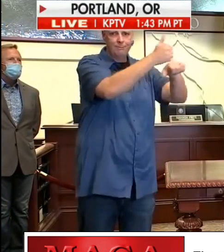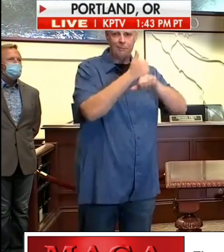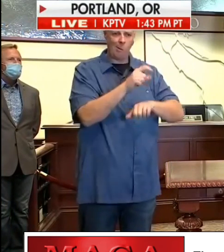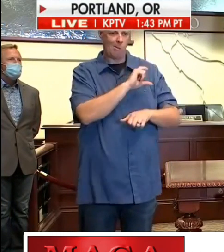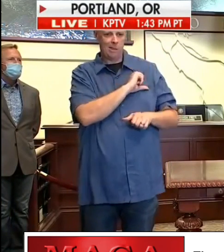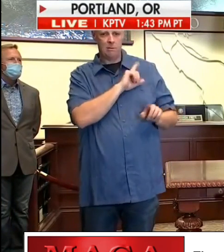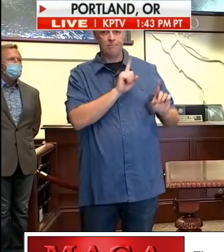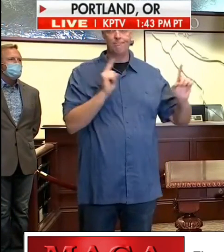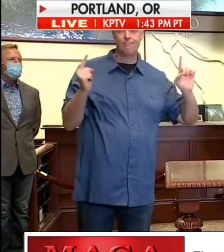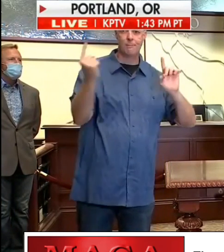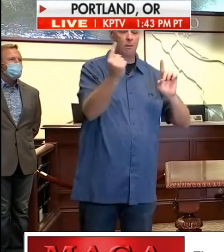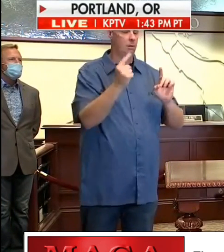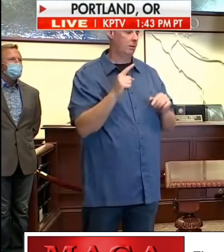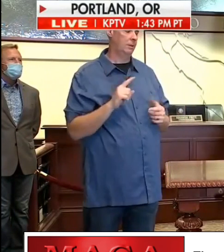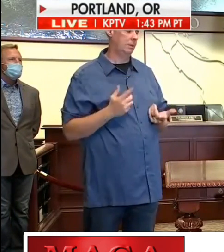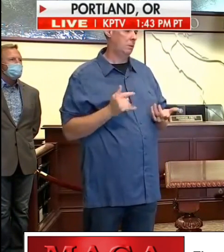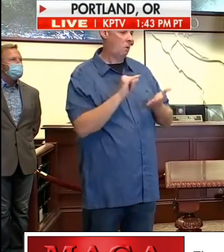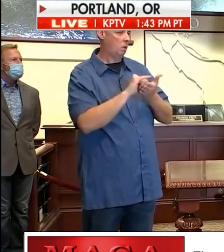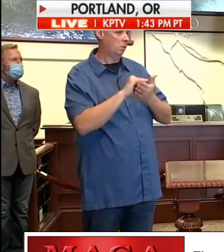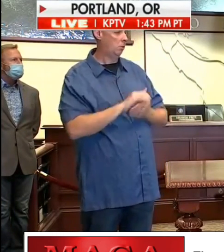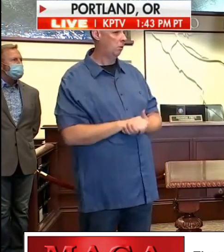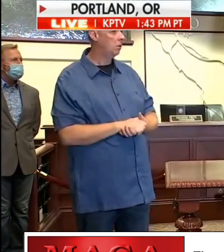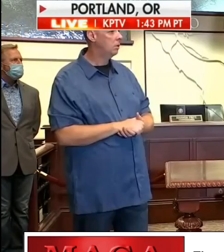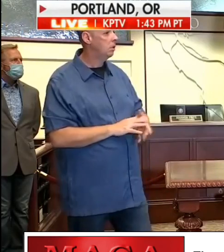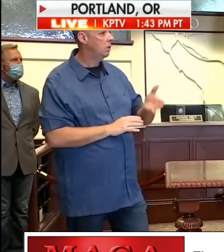I have a question for the